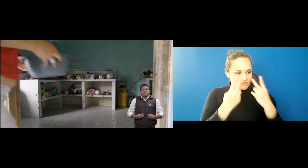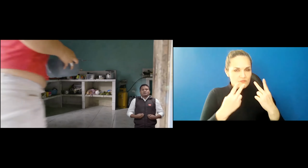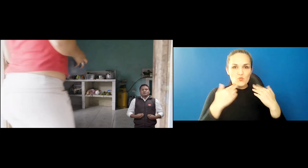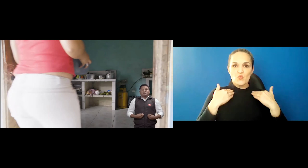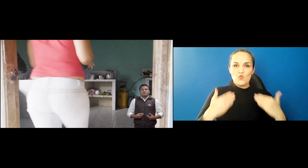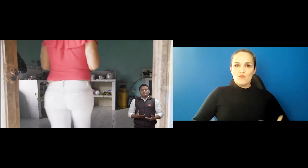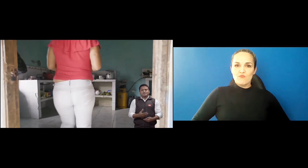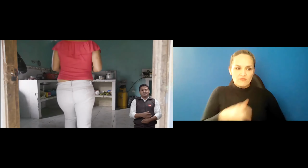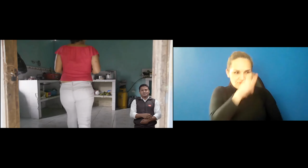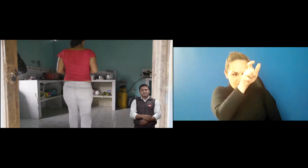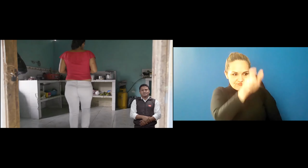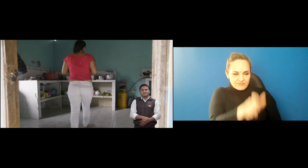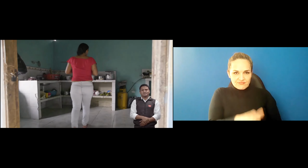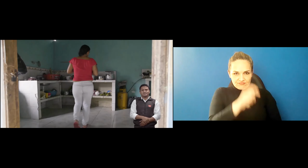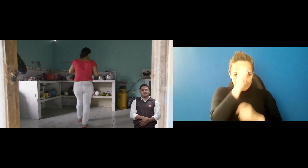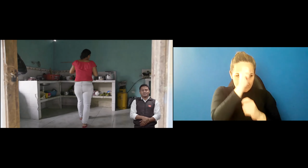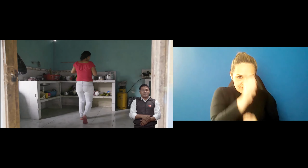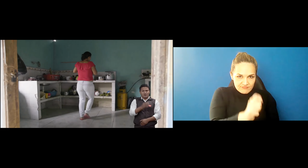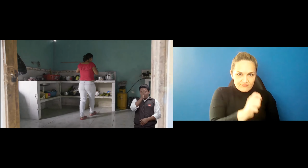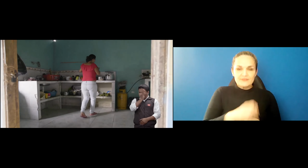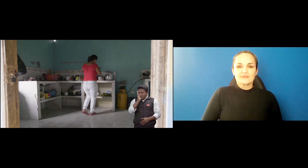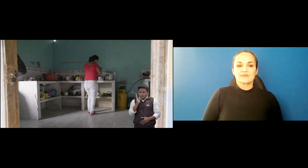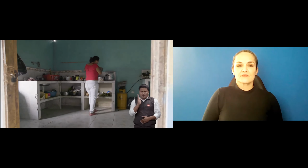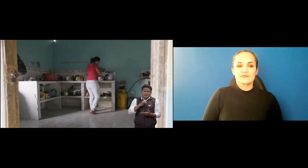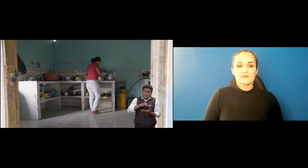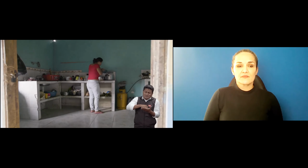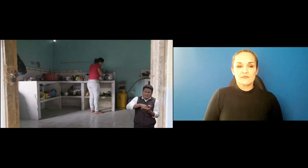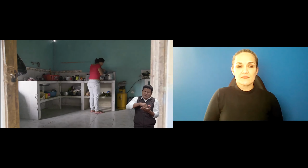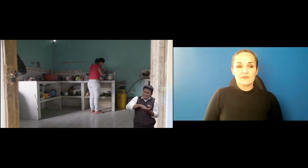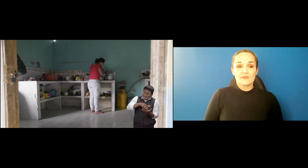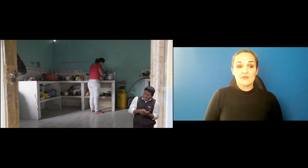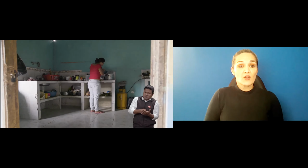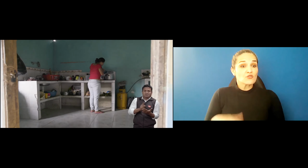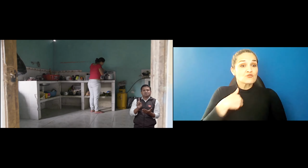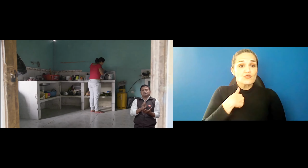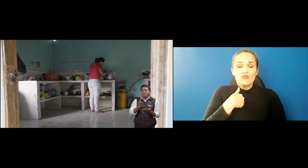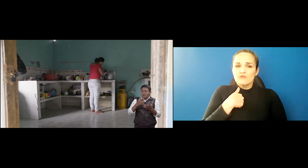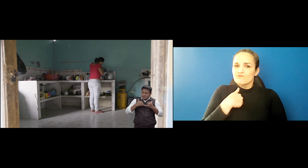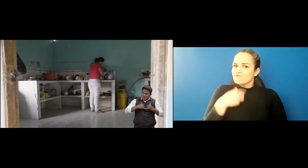The child is a human being with all